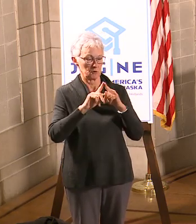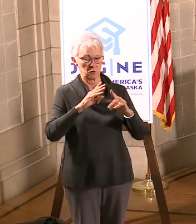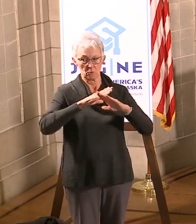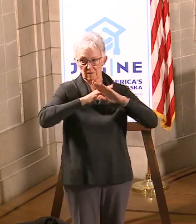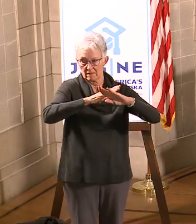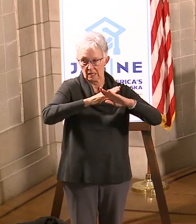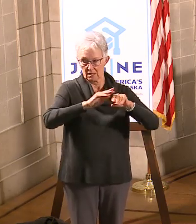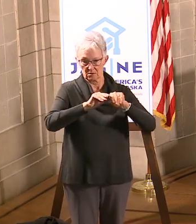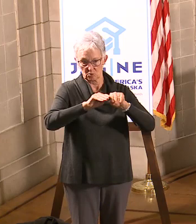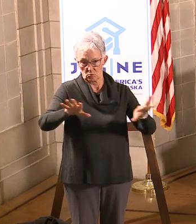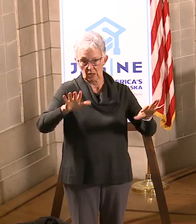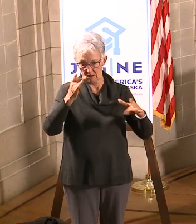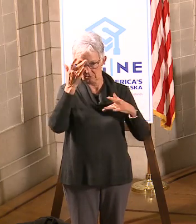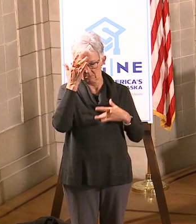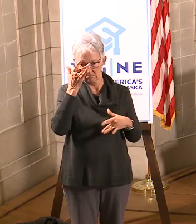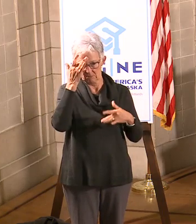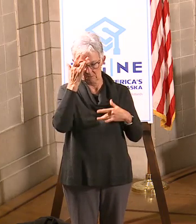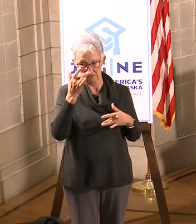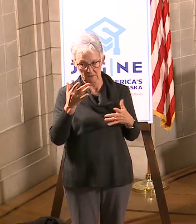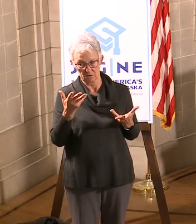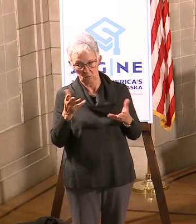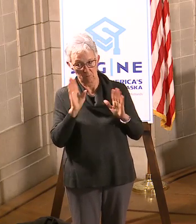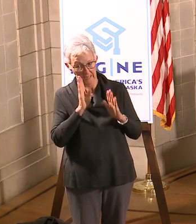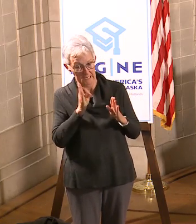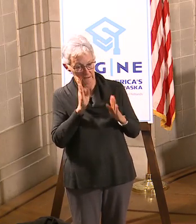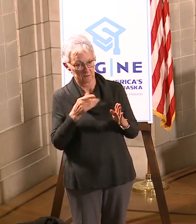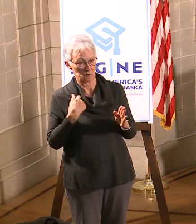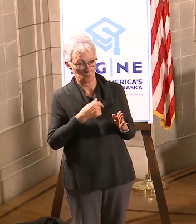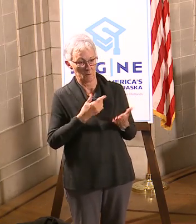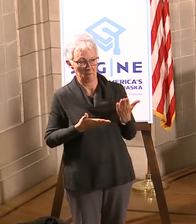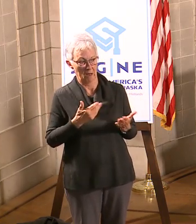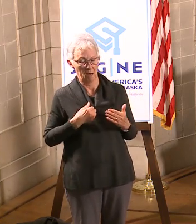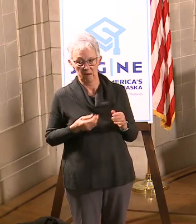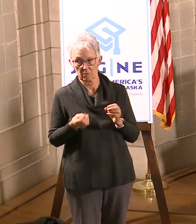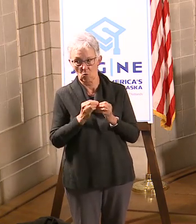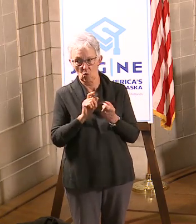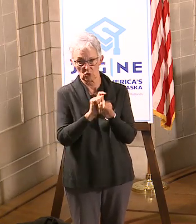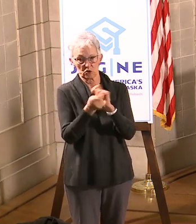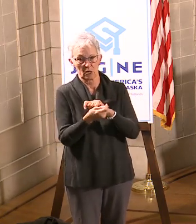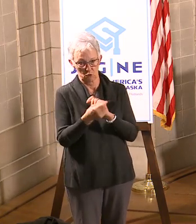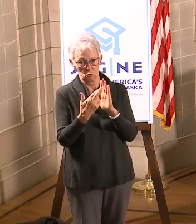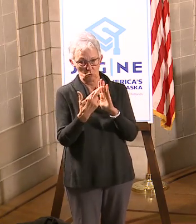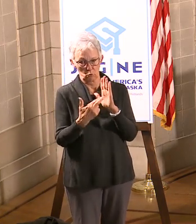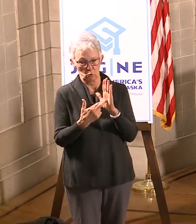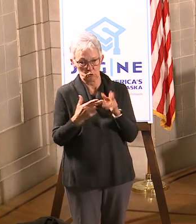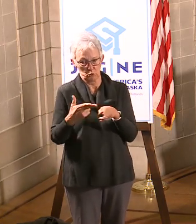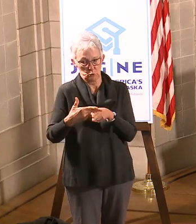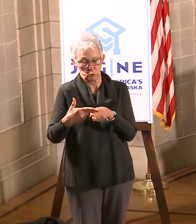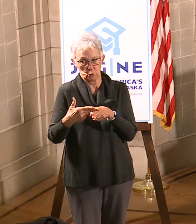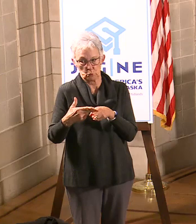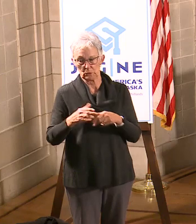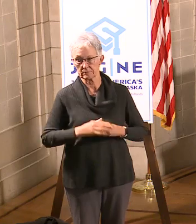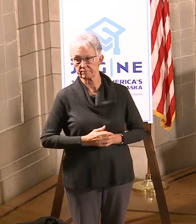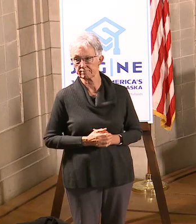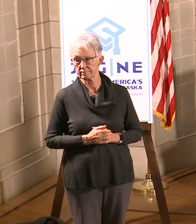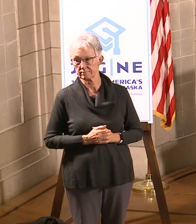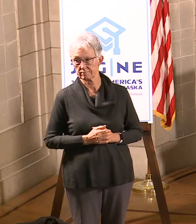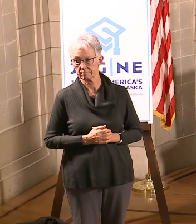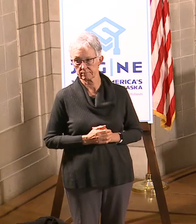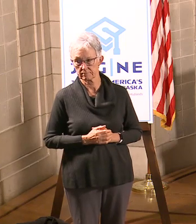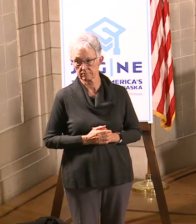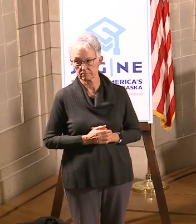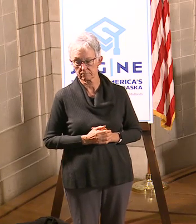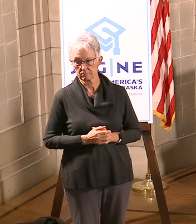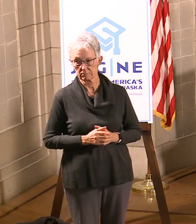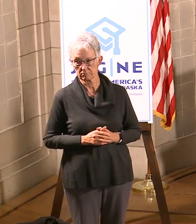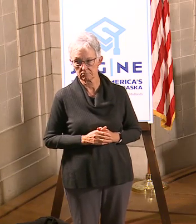be hitting that red category and going into those further restrictions. Tom Becca asks, if your goal is to minimize the spread of the